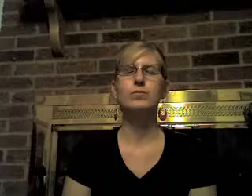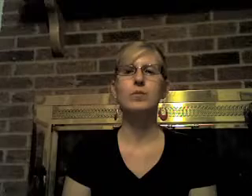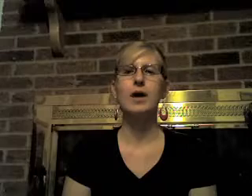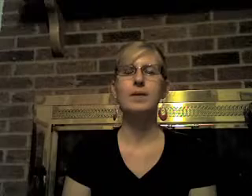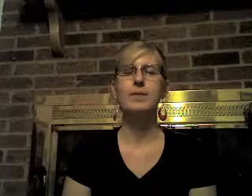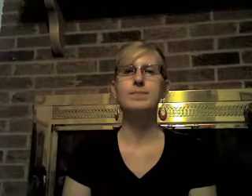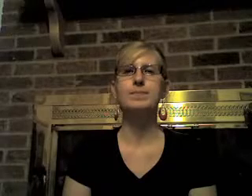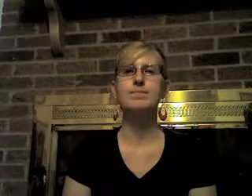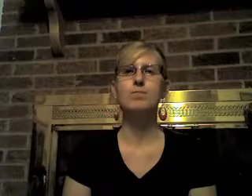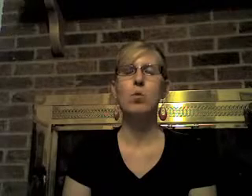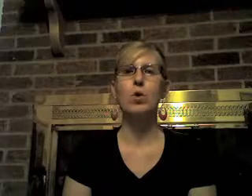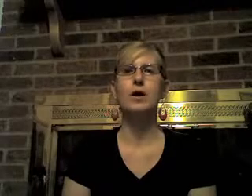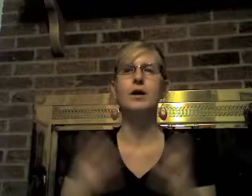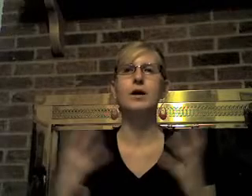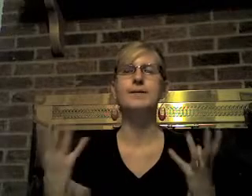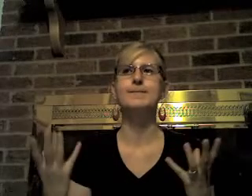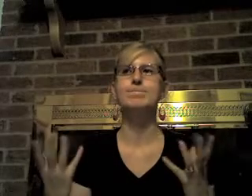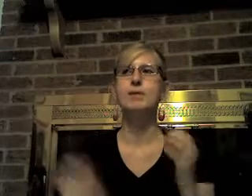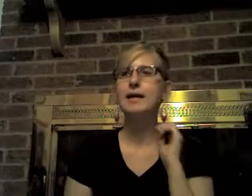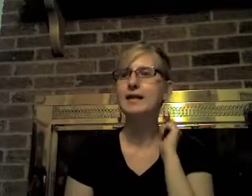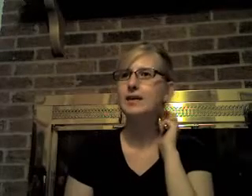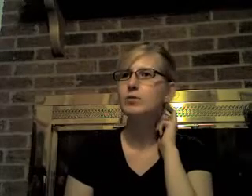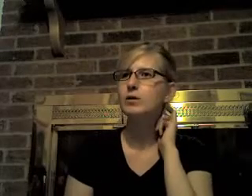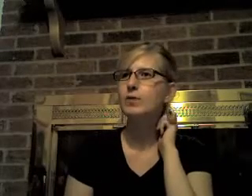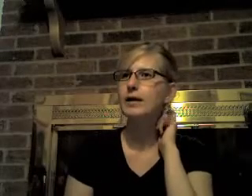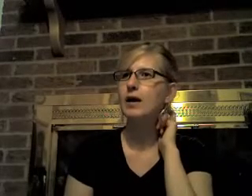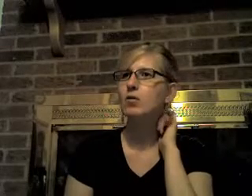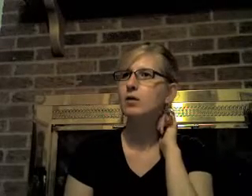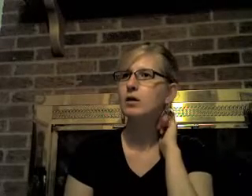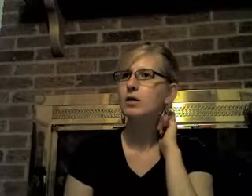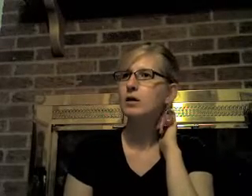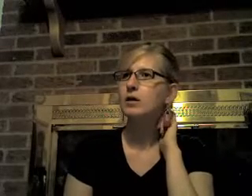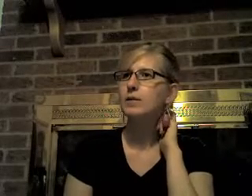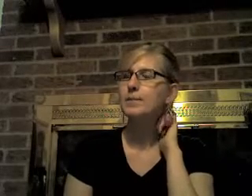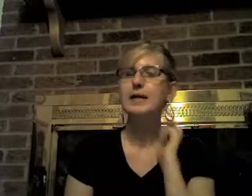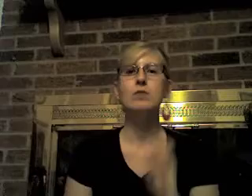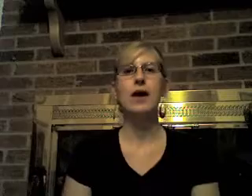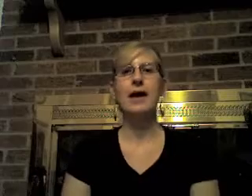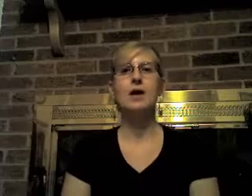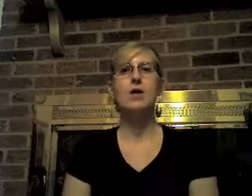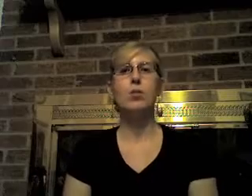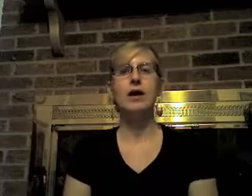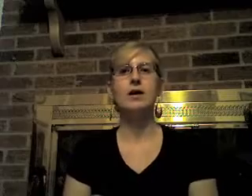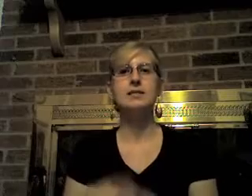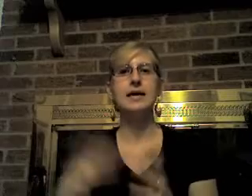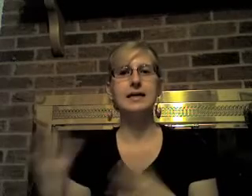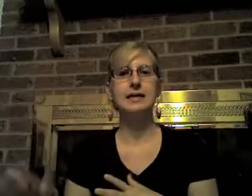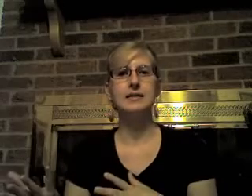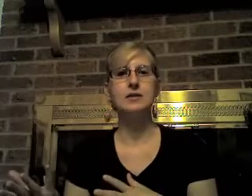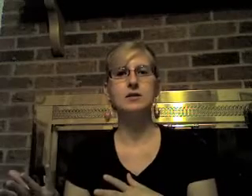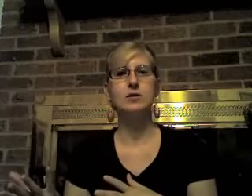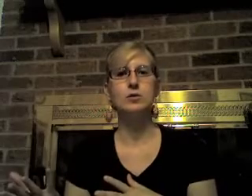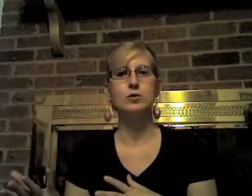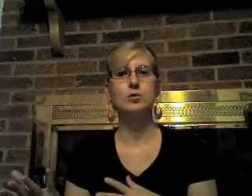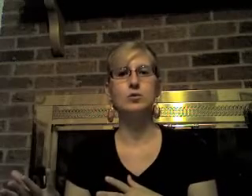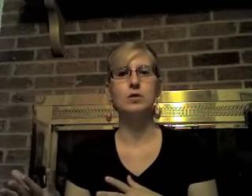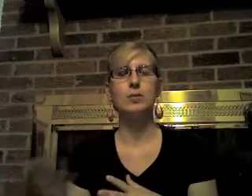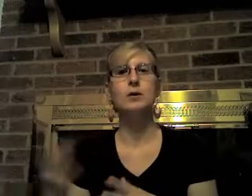I am more, I can't think of the word right now. Anyway, where it's not connected to a person